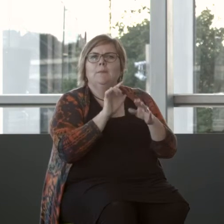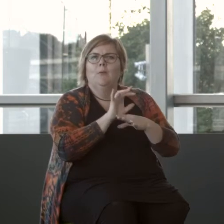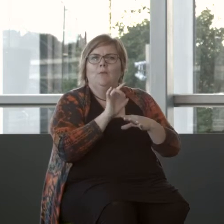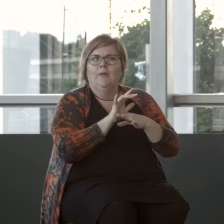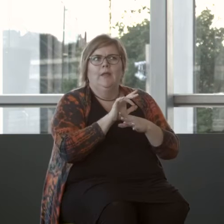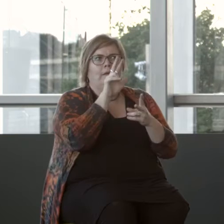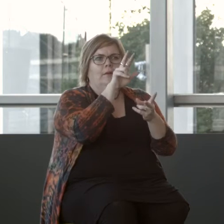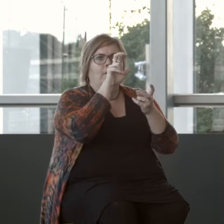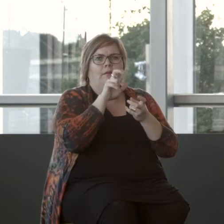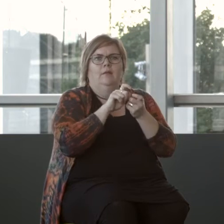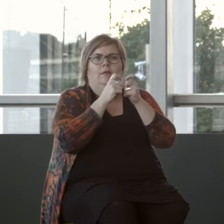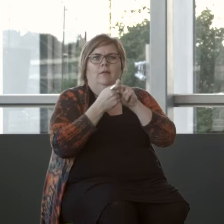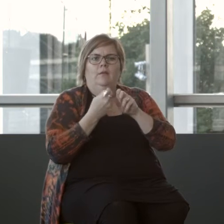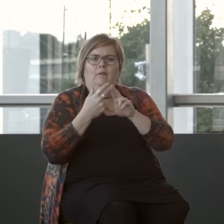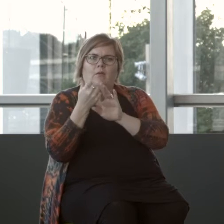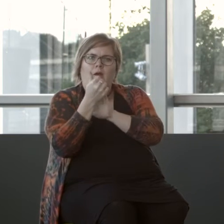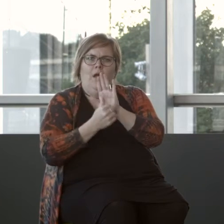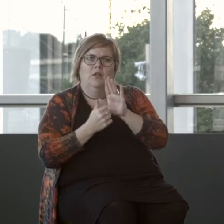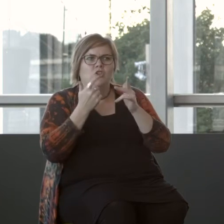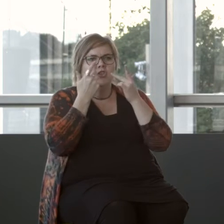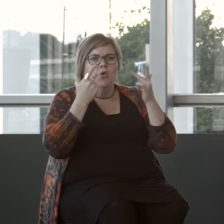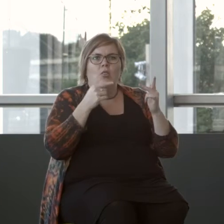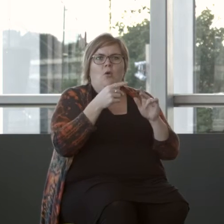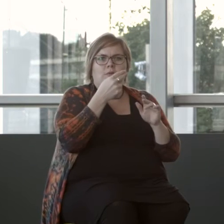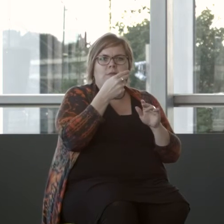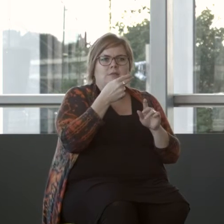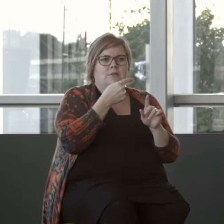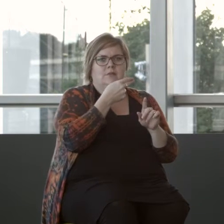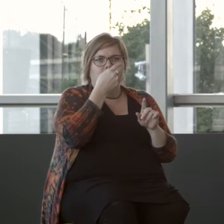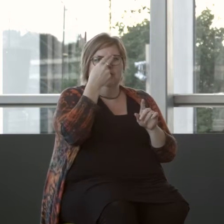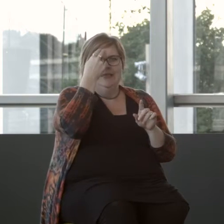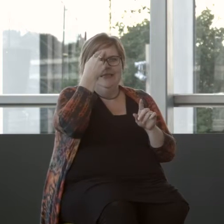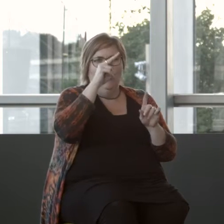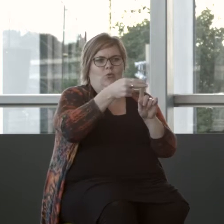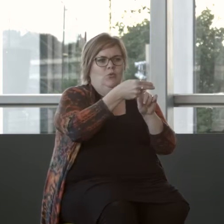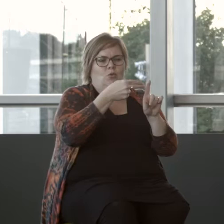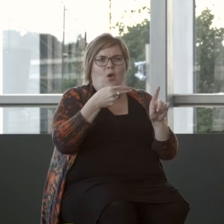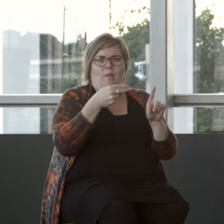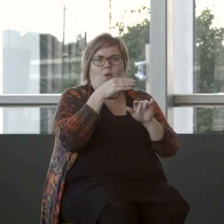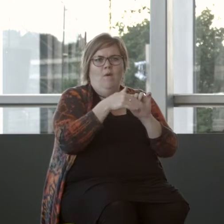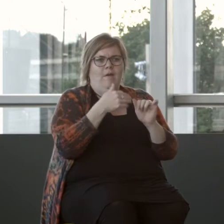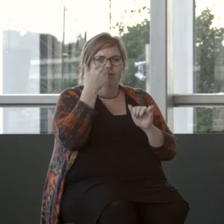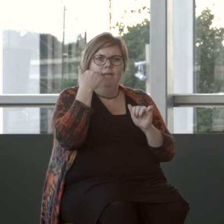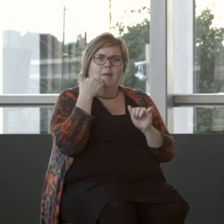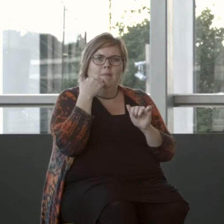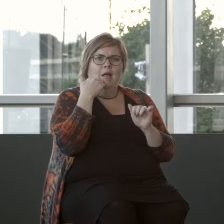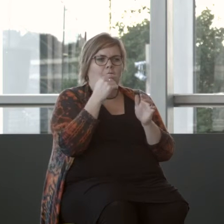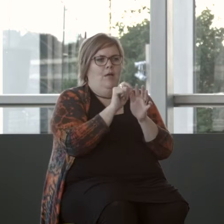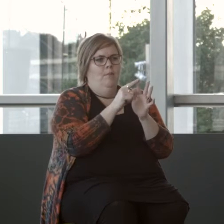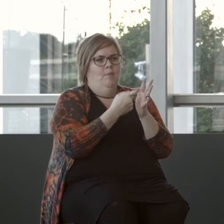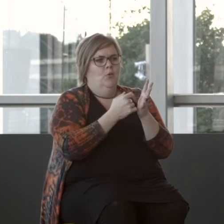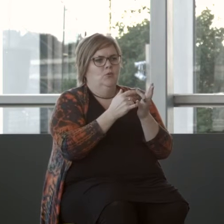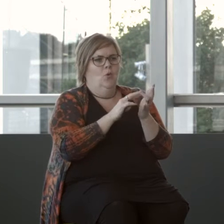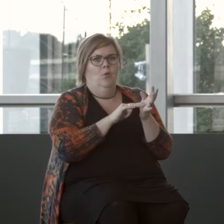she appropriated these stereotypes about female personas drawn from the realm of mass